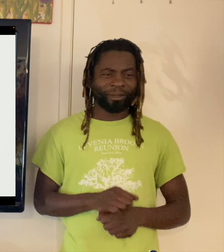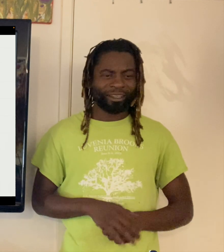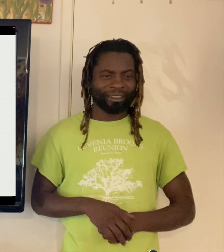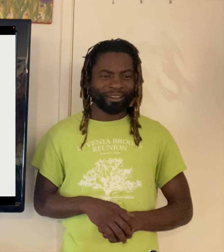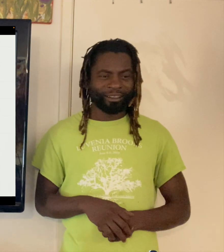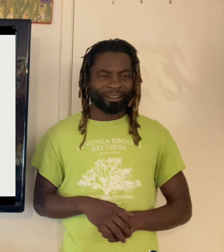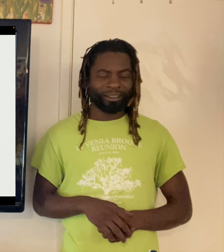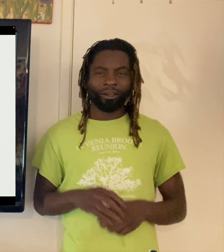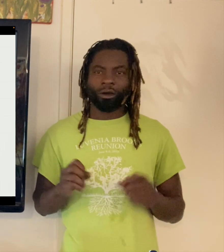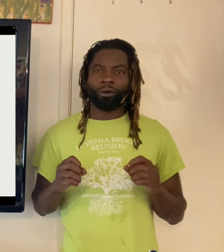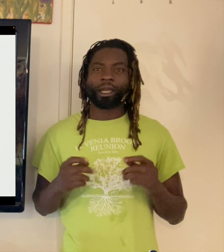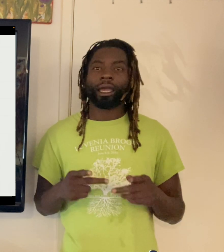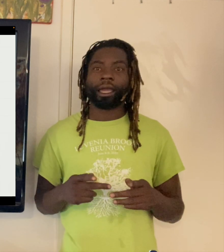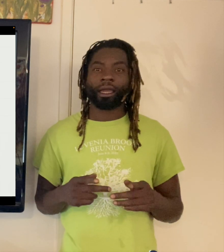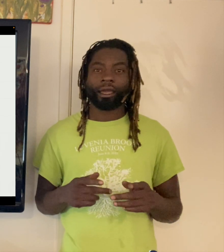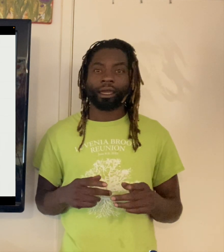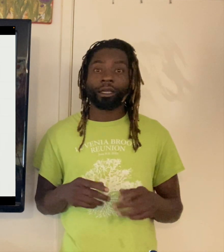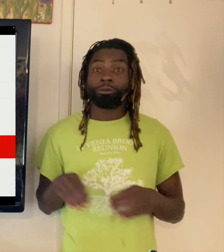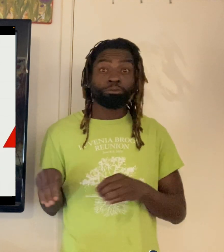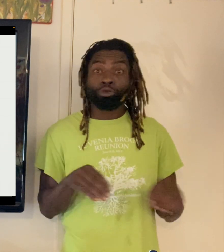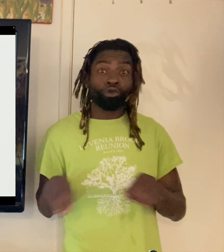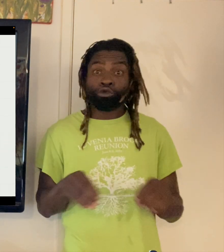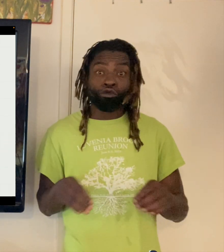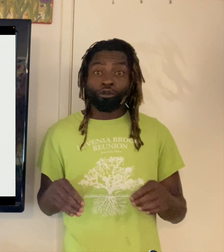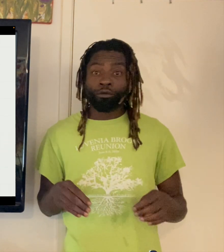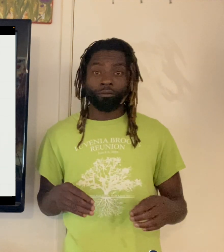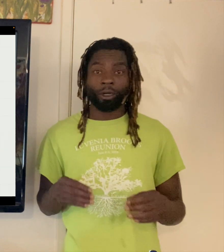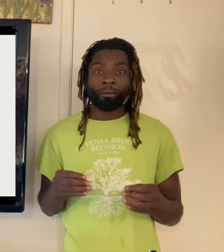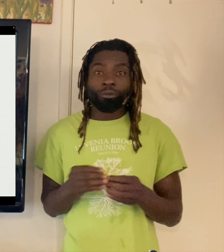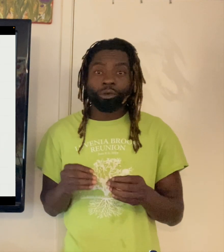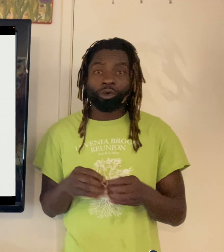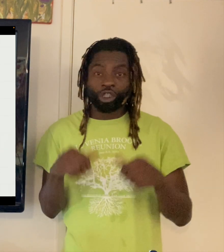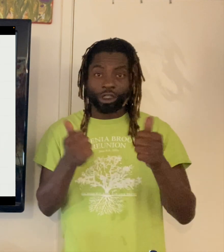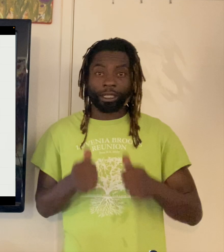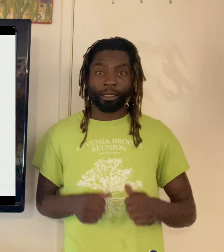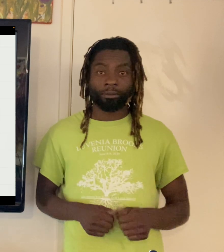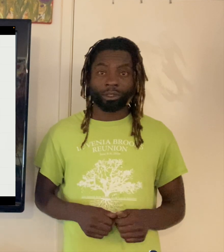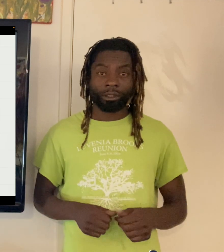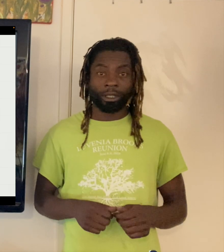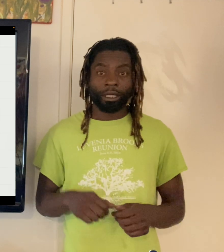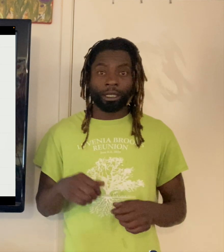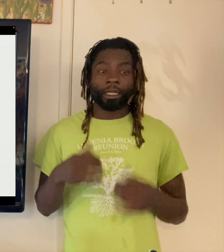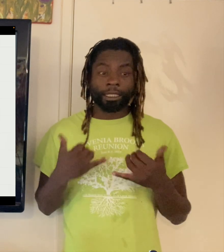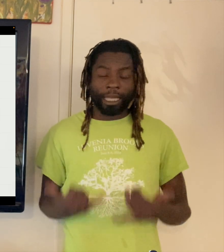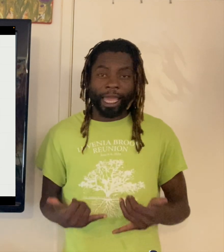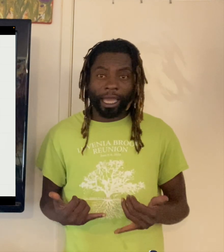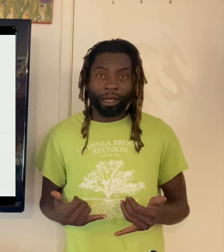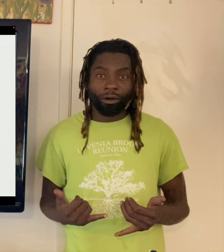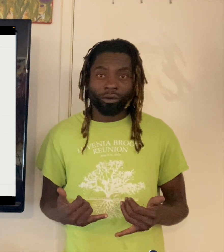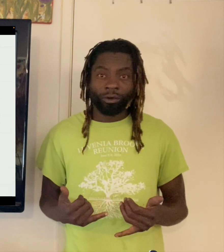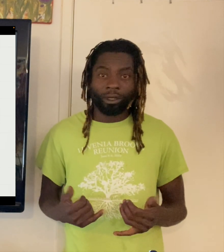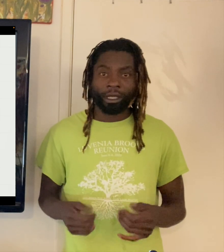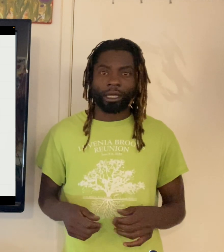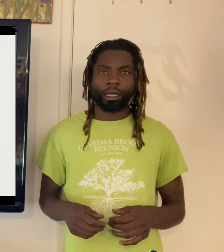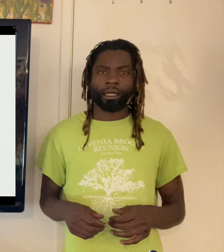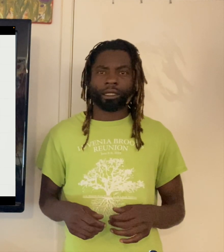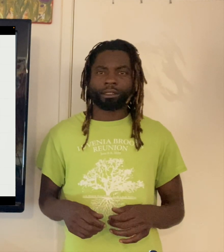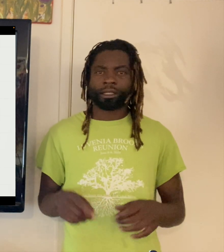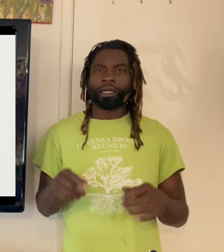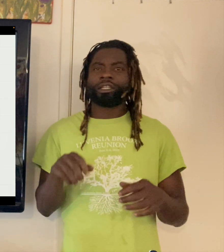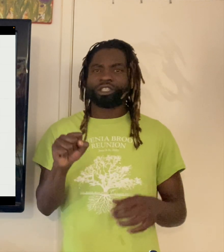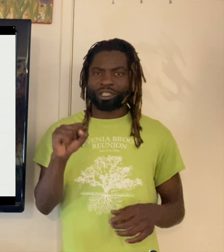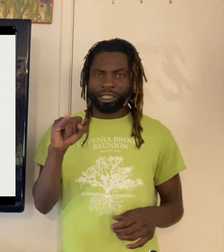Wow, good job, everybody. Okay, let's sort some more shapes. This time, the attribute is number